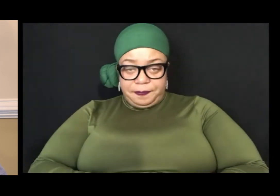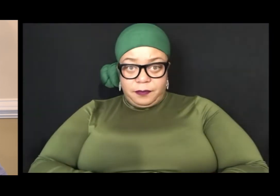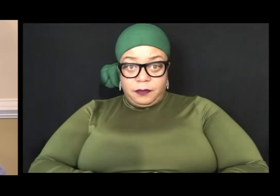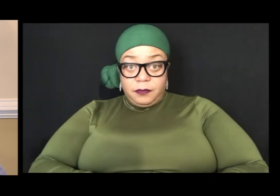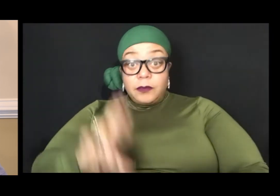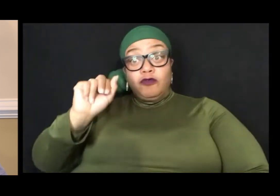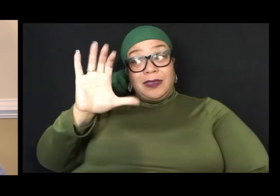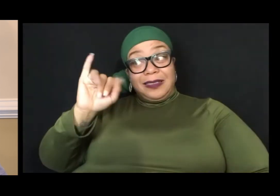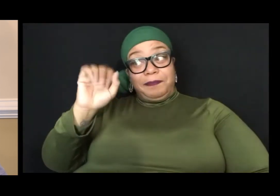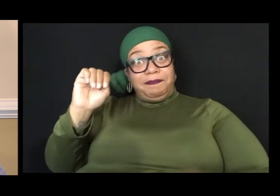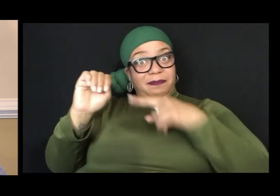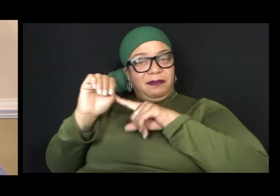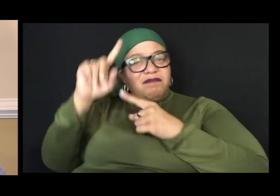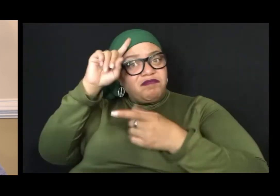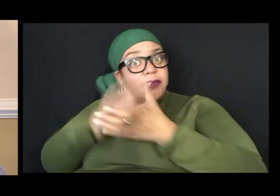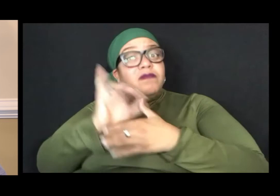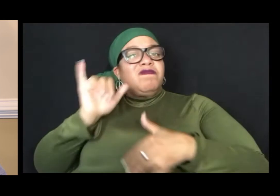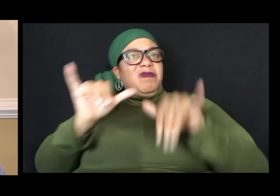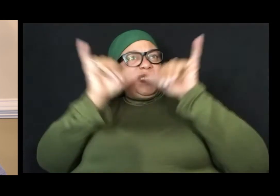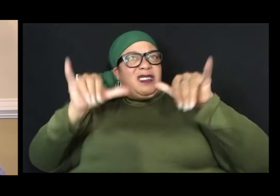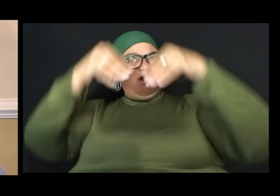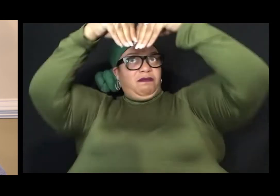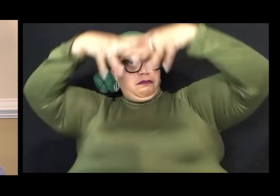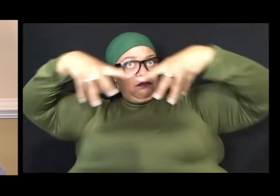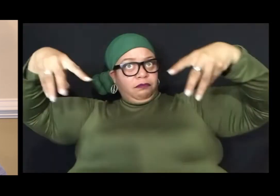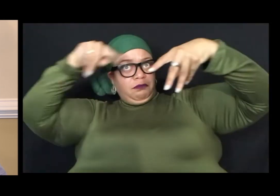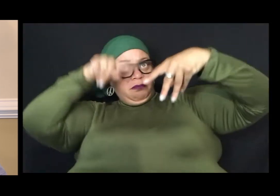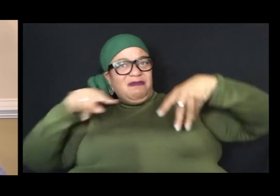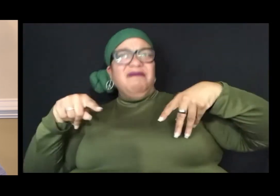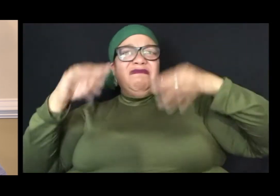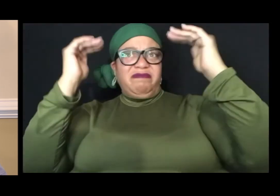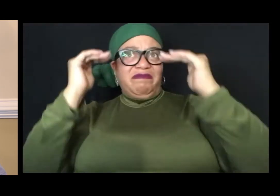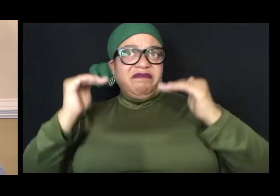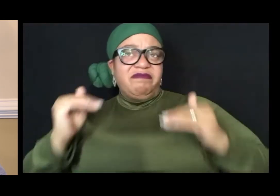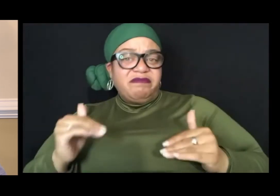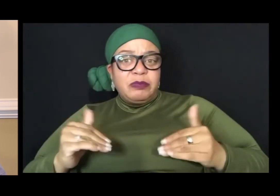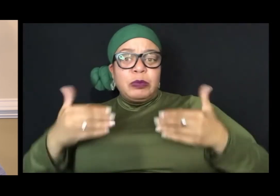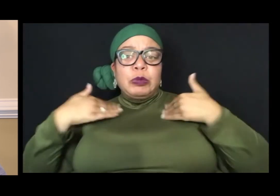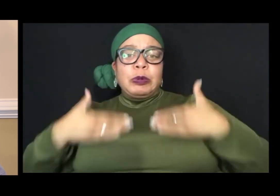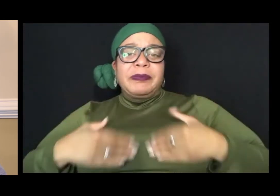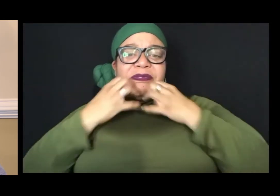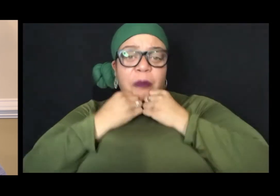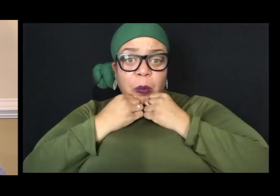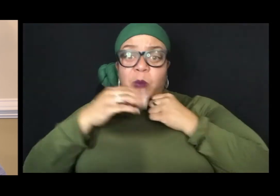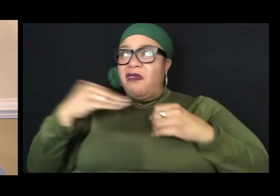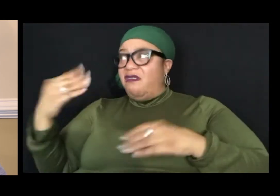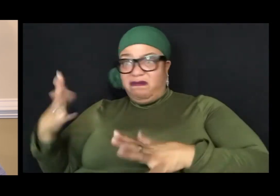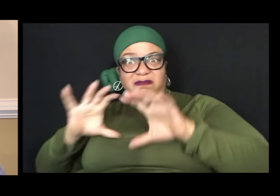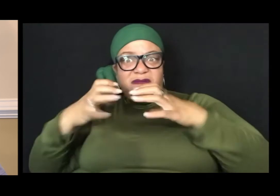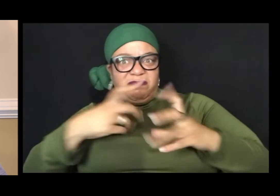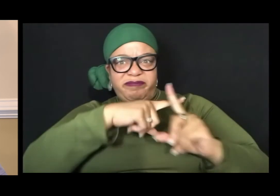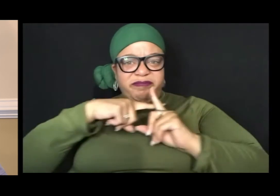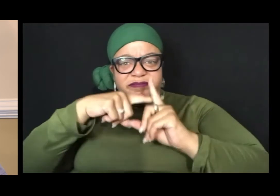Racism is the belief in a hierarchy of human value. Racism often refers to individuals or groups targeted